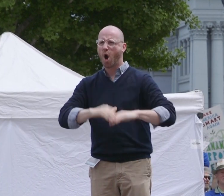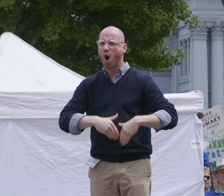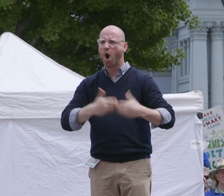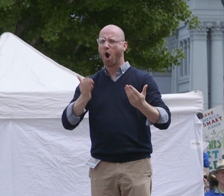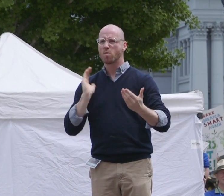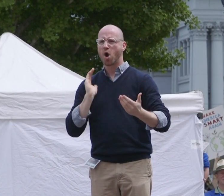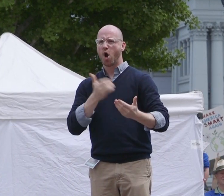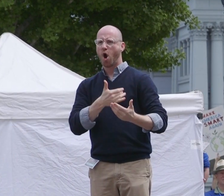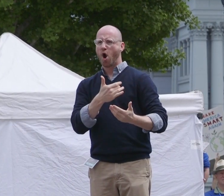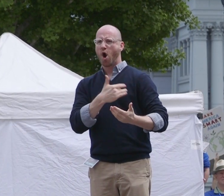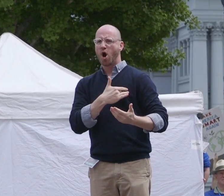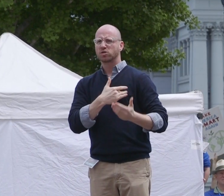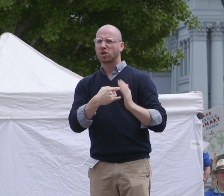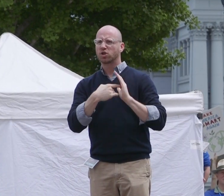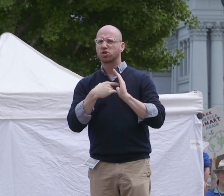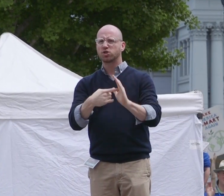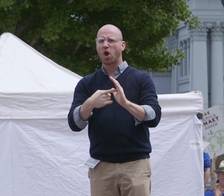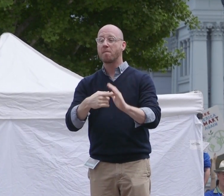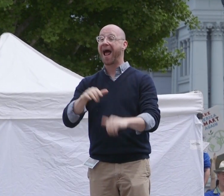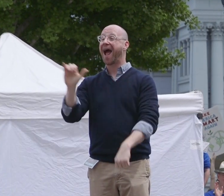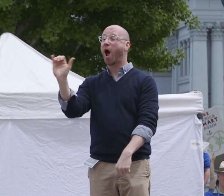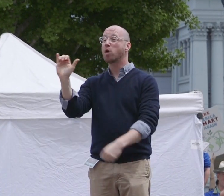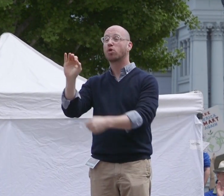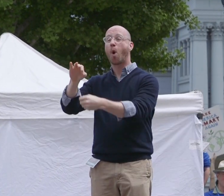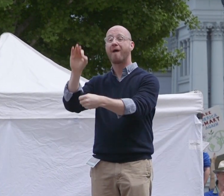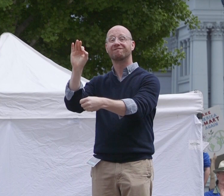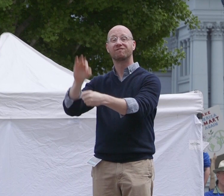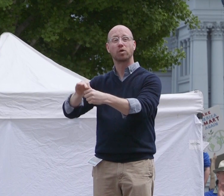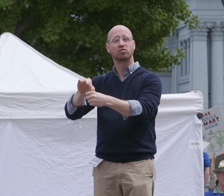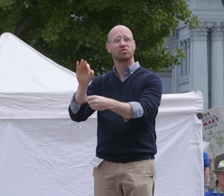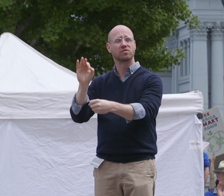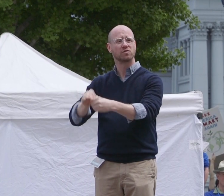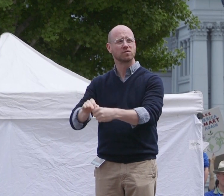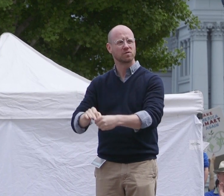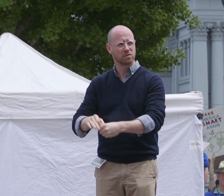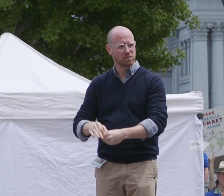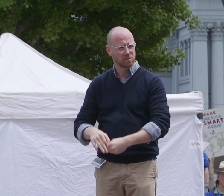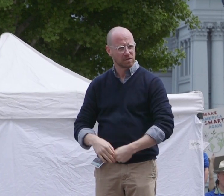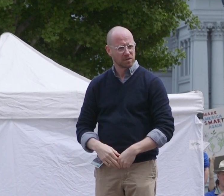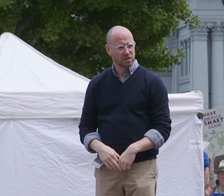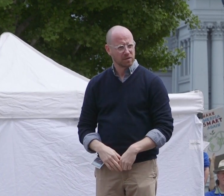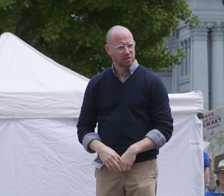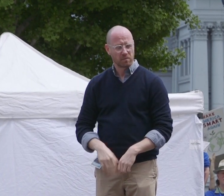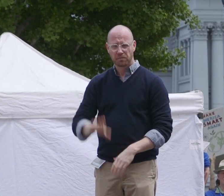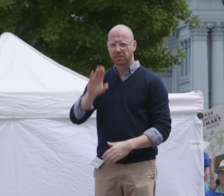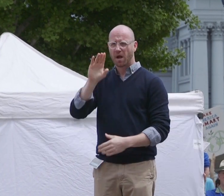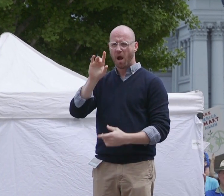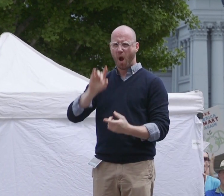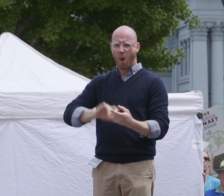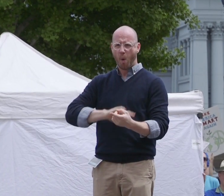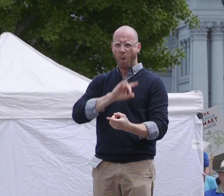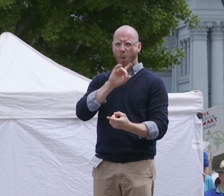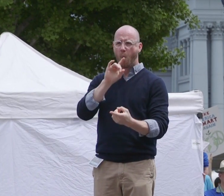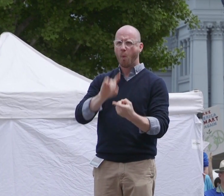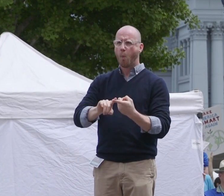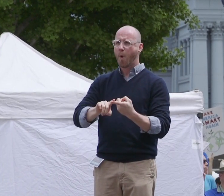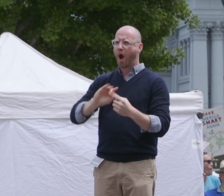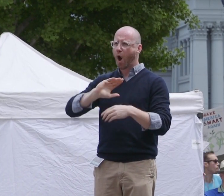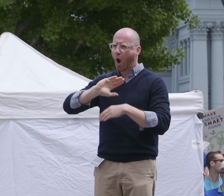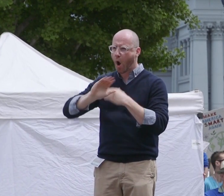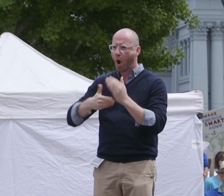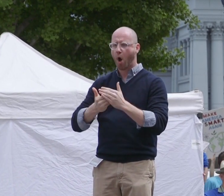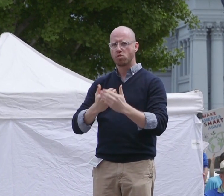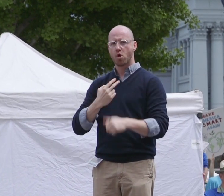our votes, When we make our collective voices